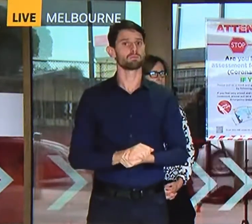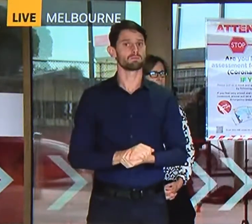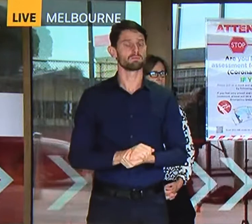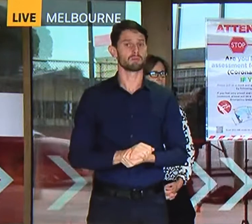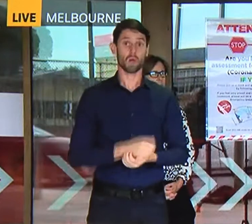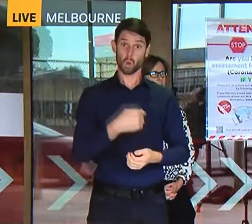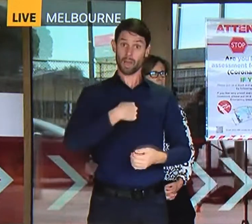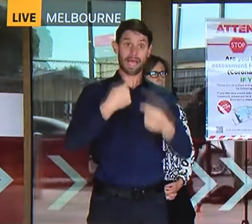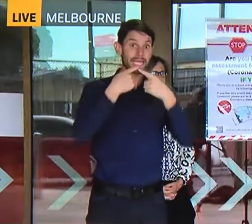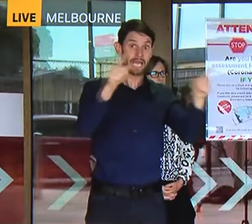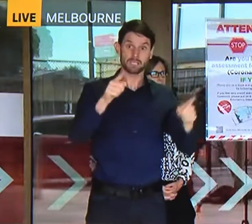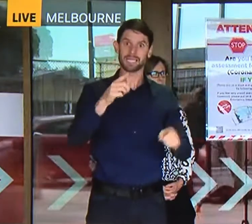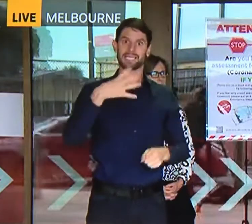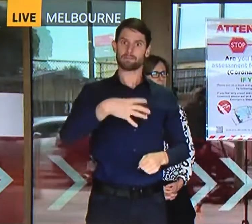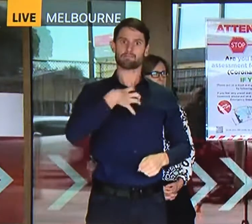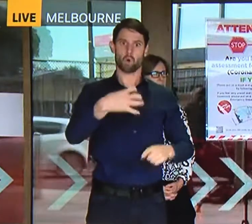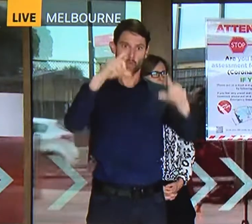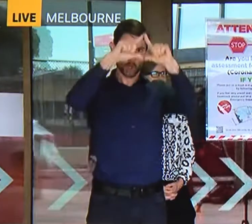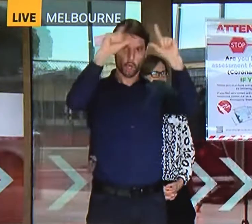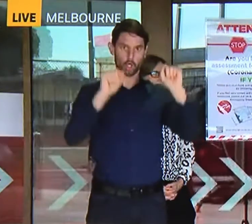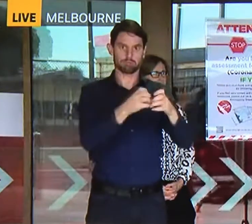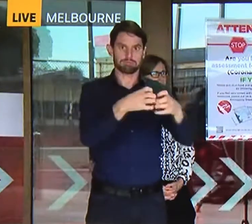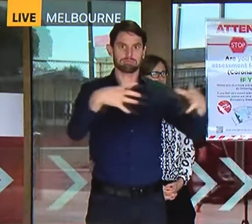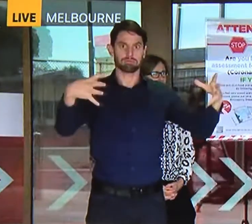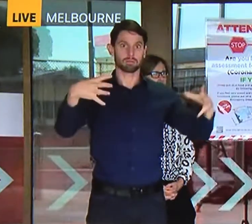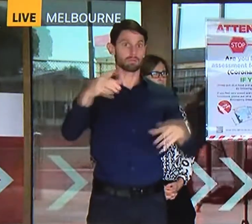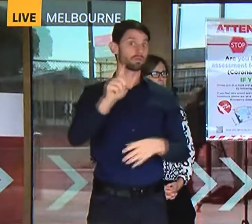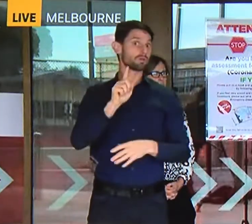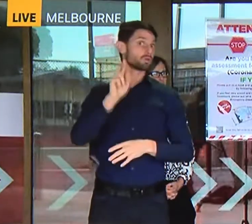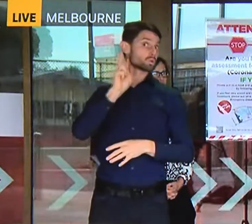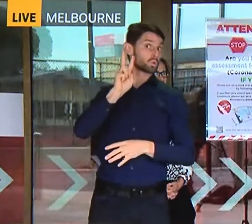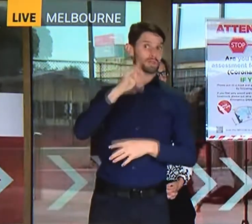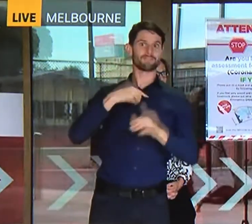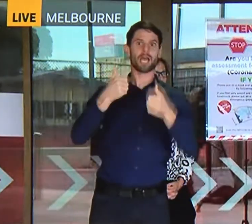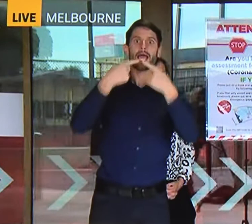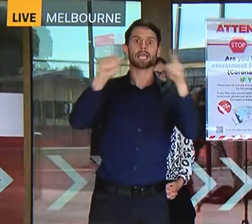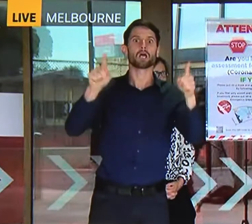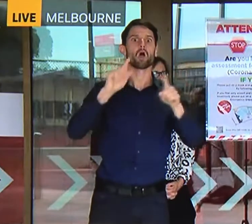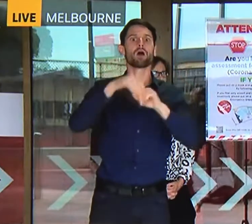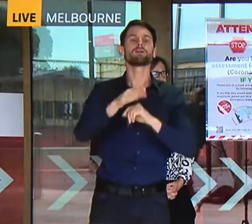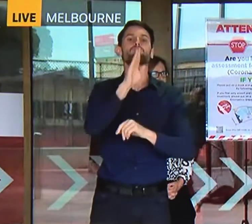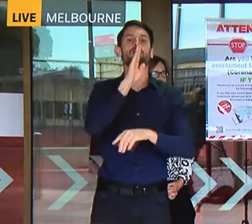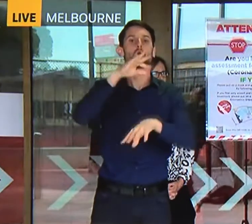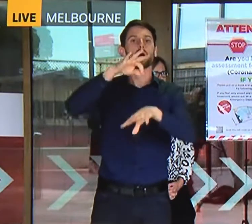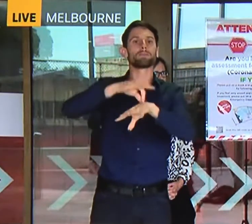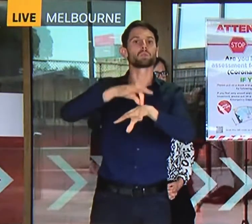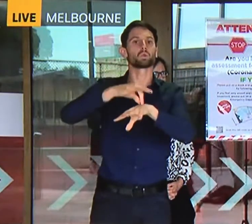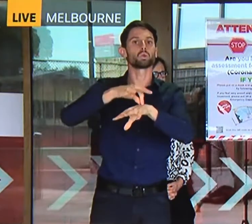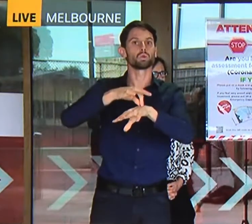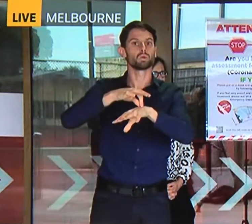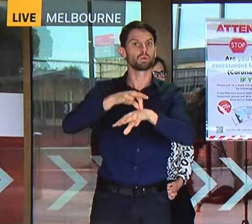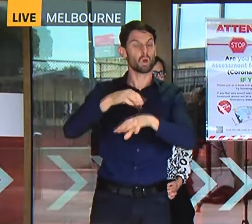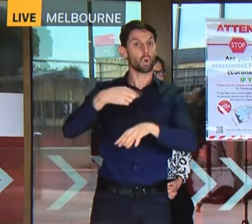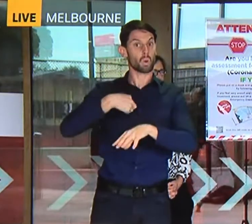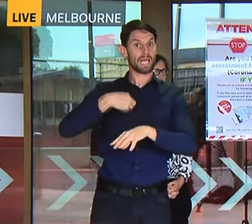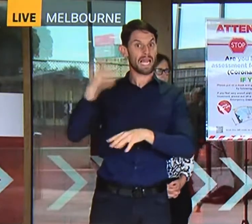about capacity of 2 days ago, where the private hospitals were brought into the